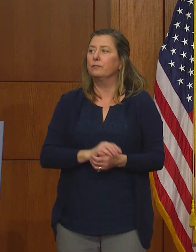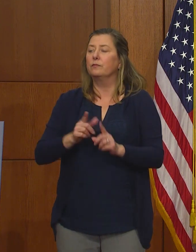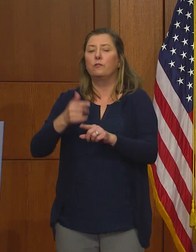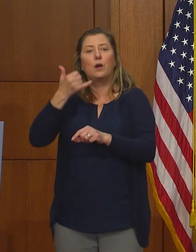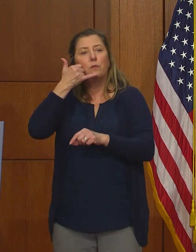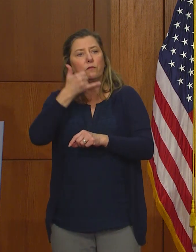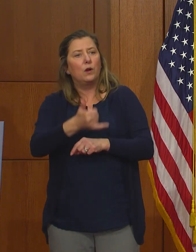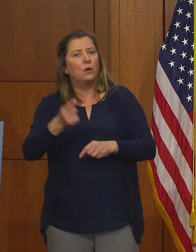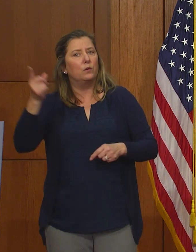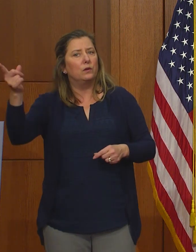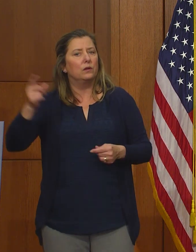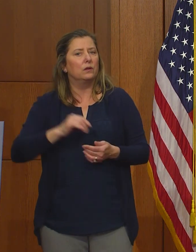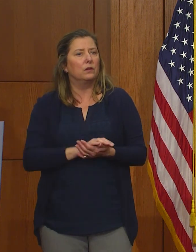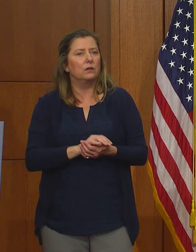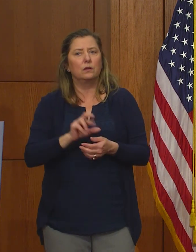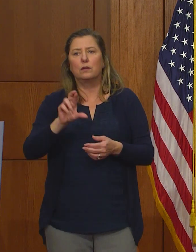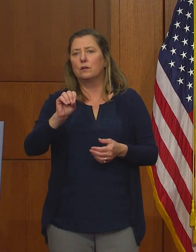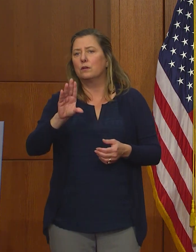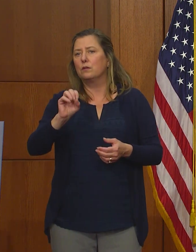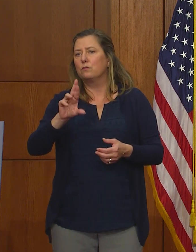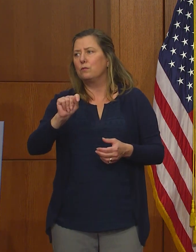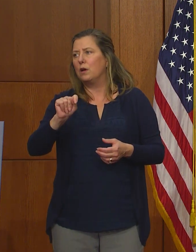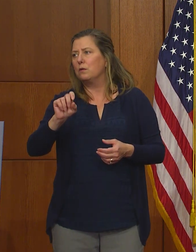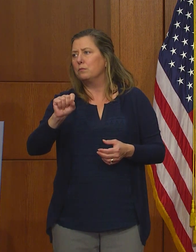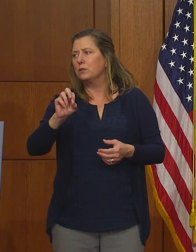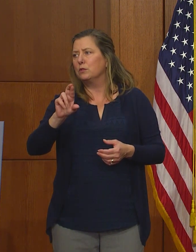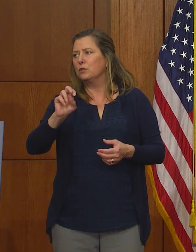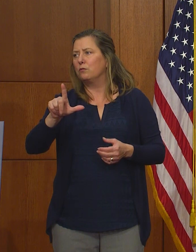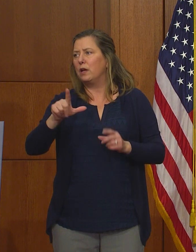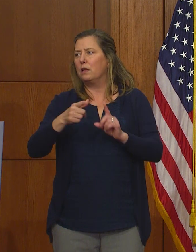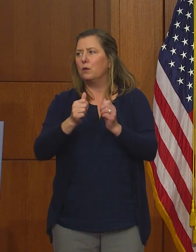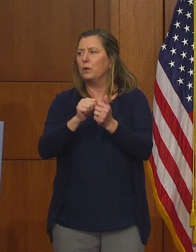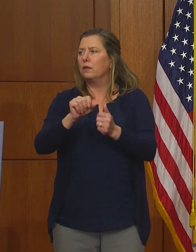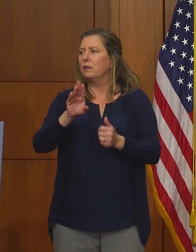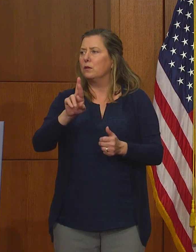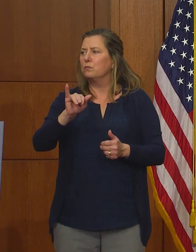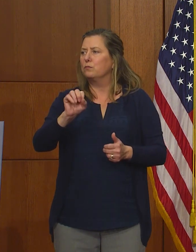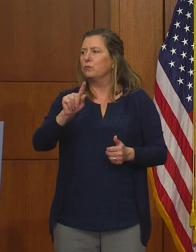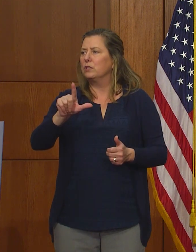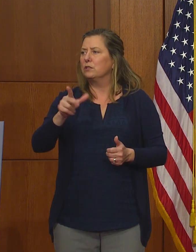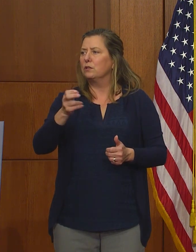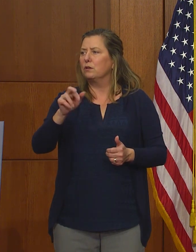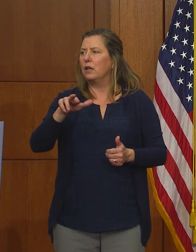Yep, the next question will be from Robert Sorrell with the Bristol Herald Courier.